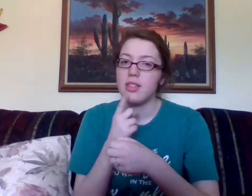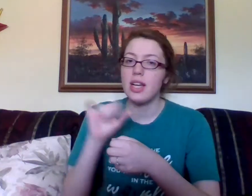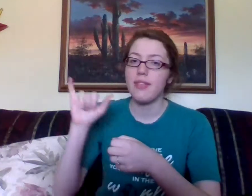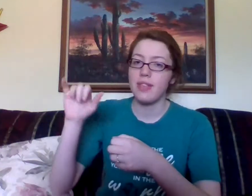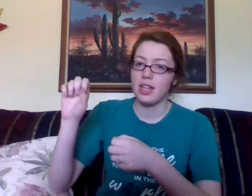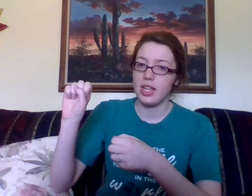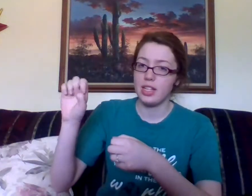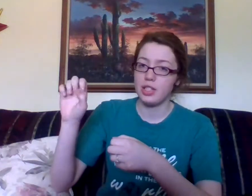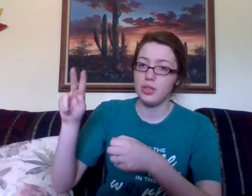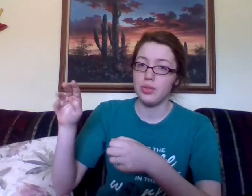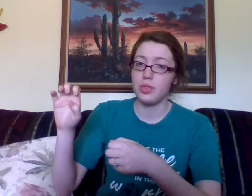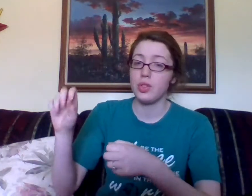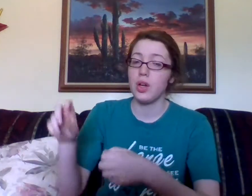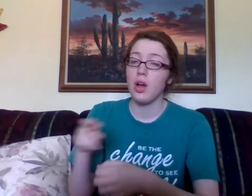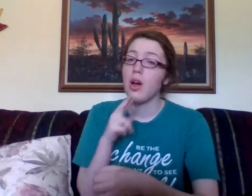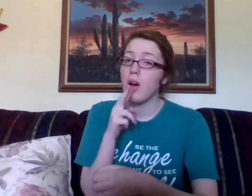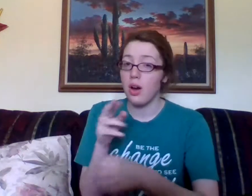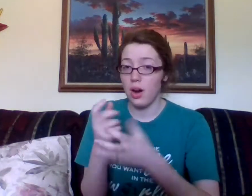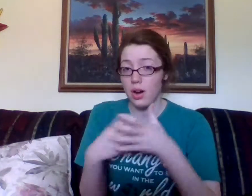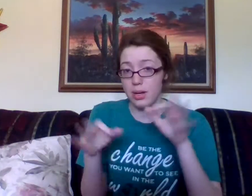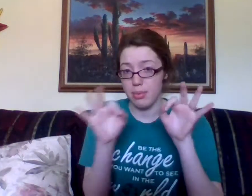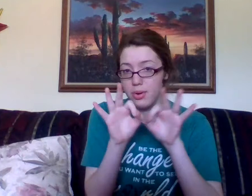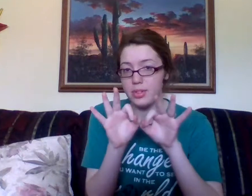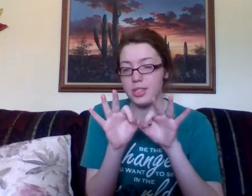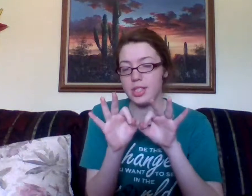Deaf issues are important,